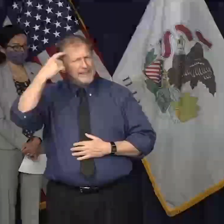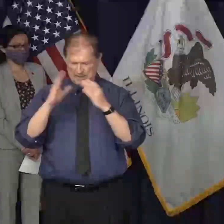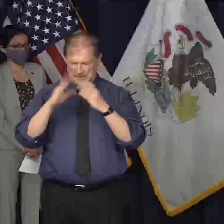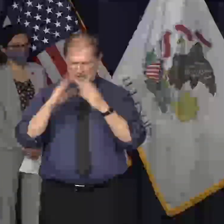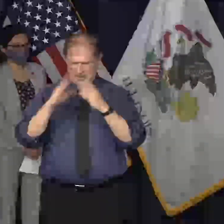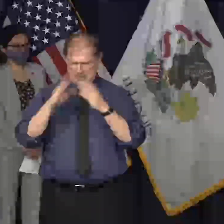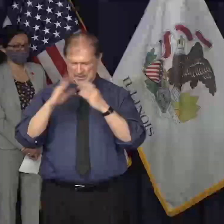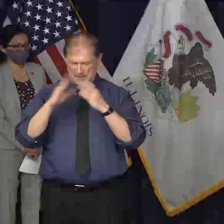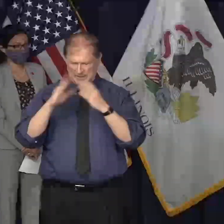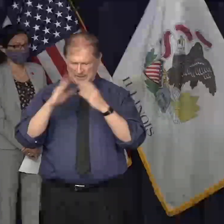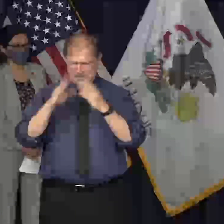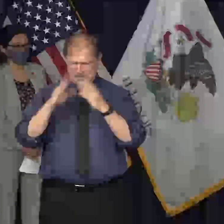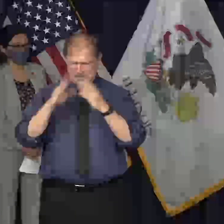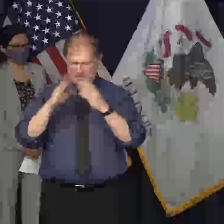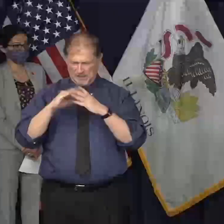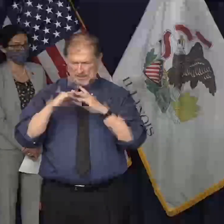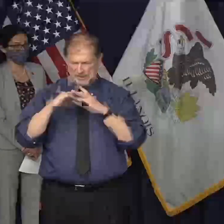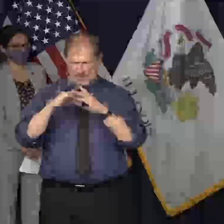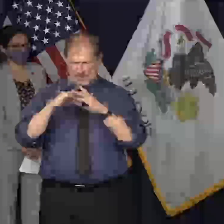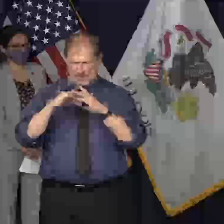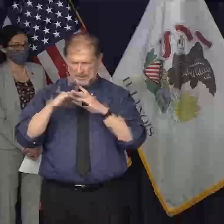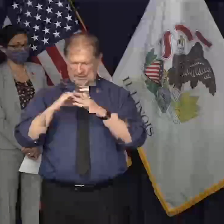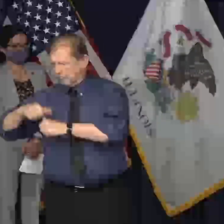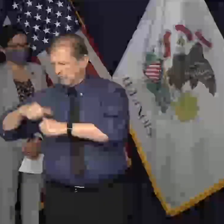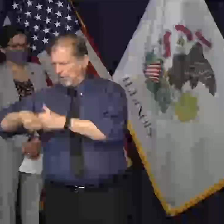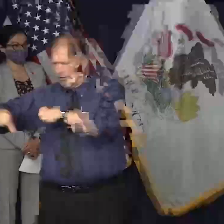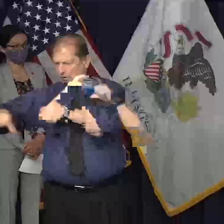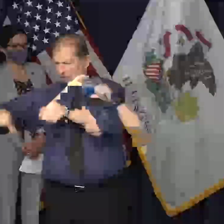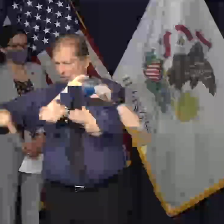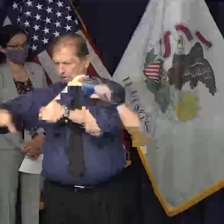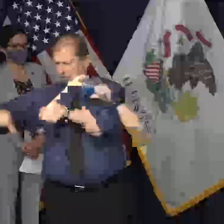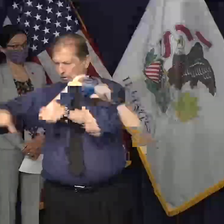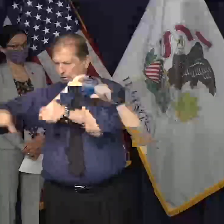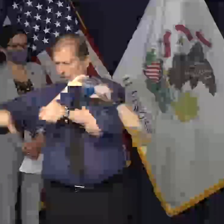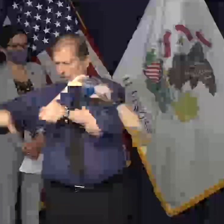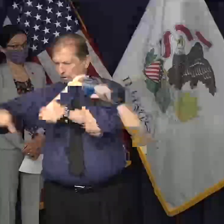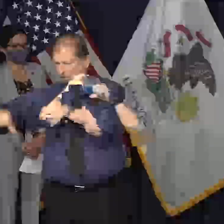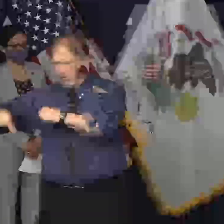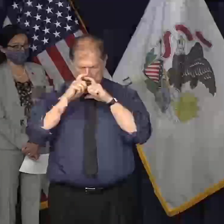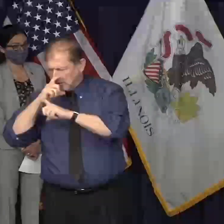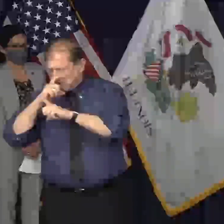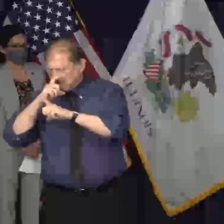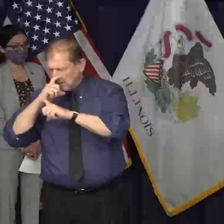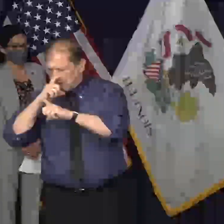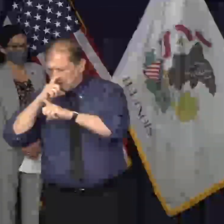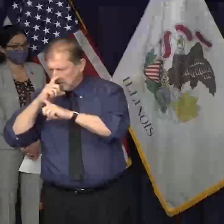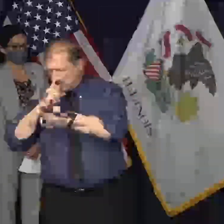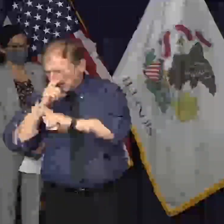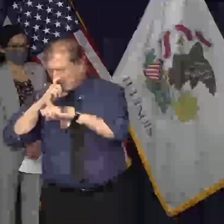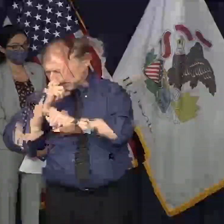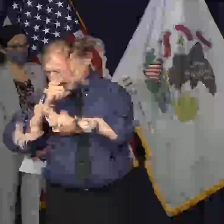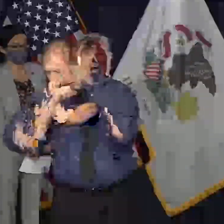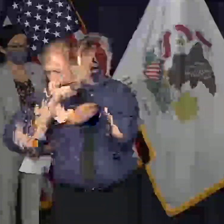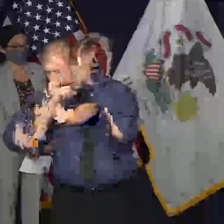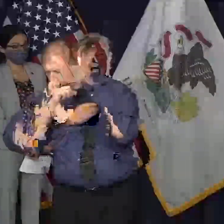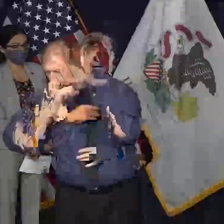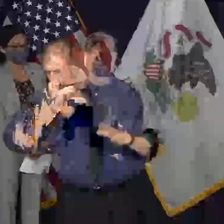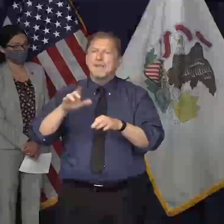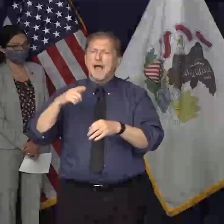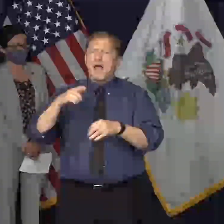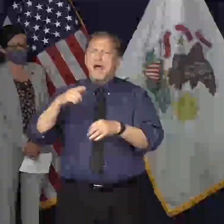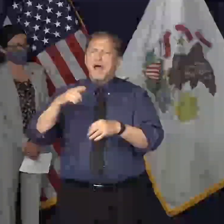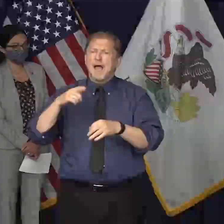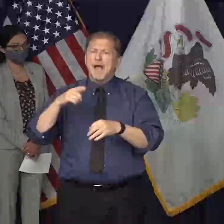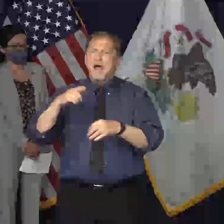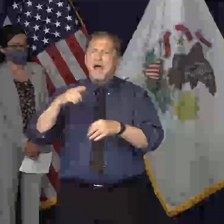in public is a collective act of patriotism. And doctors will tell you it's one of the best